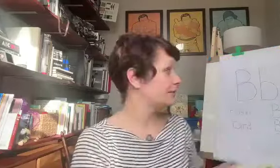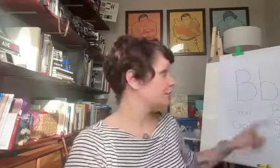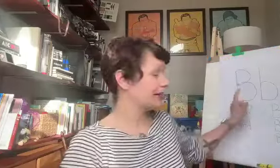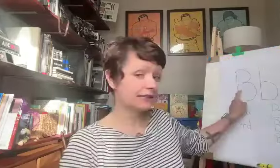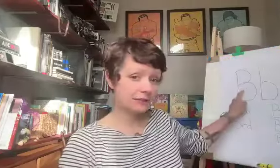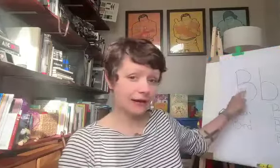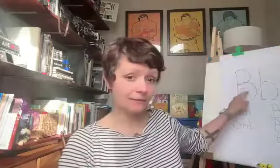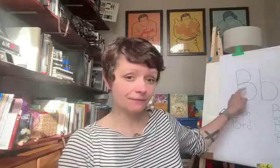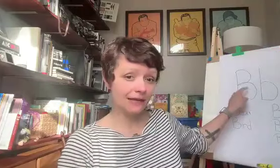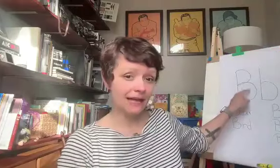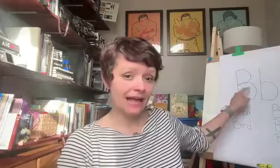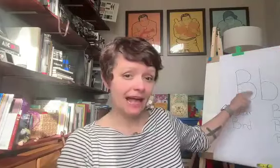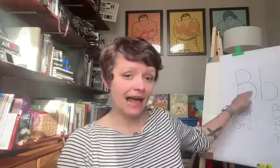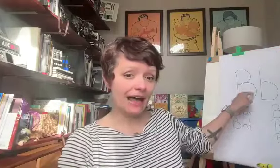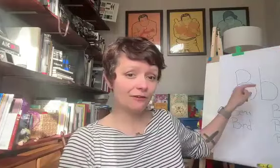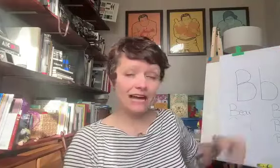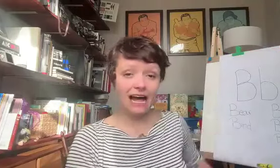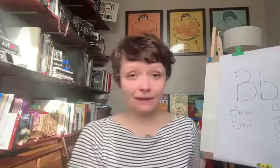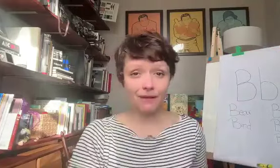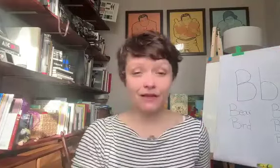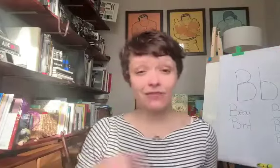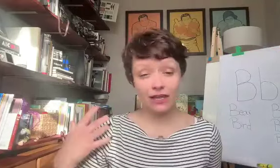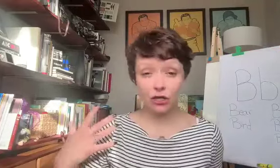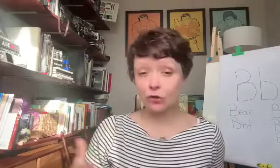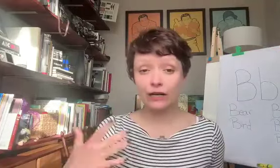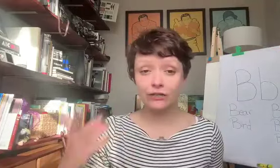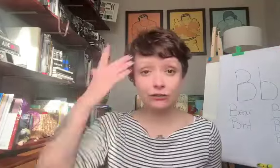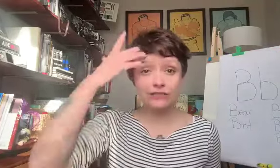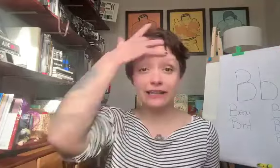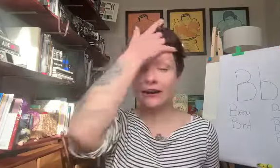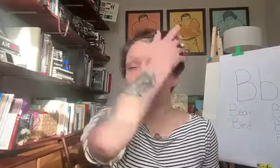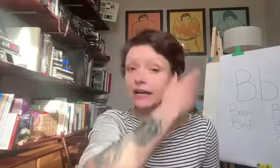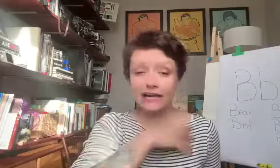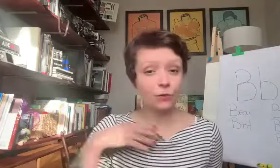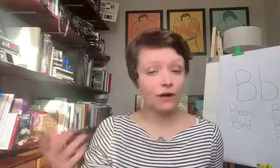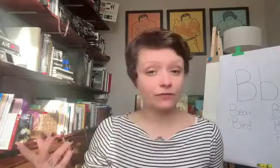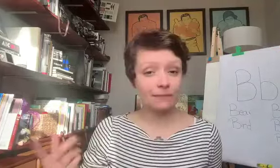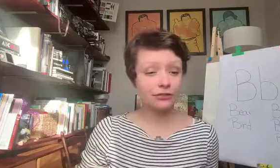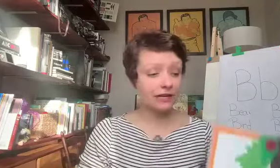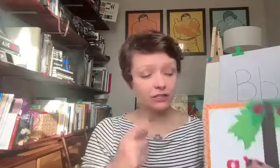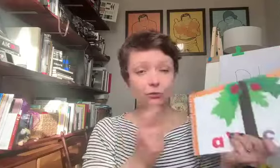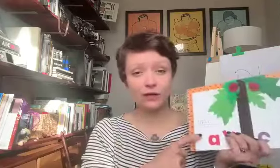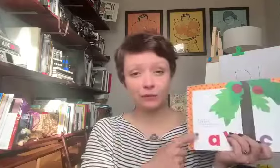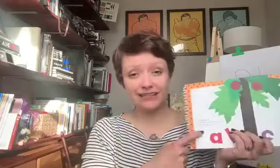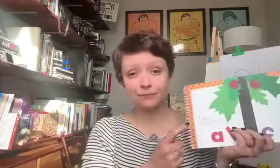you're doing it this way, every time that you are introducing a letter is a wonderful opportunity to reread this